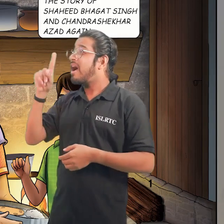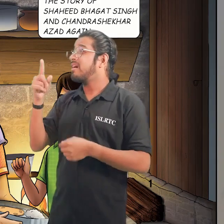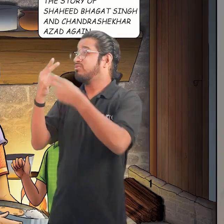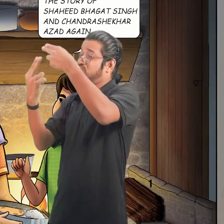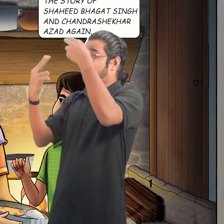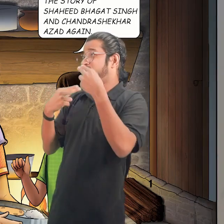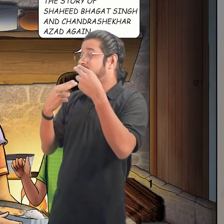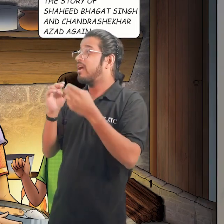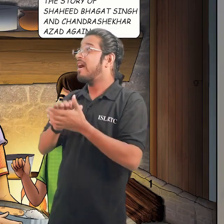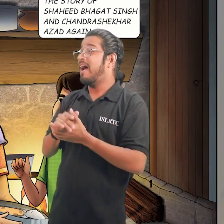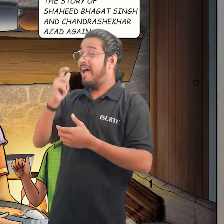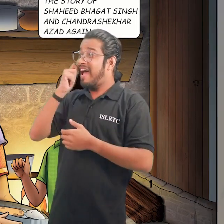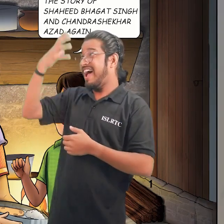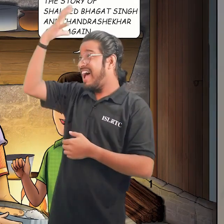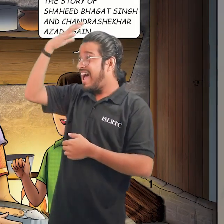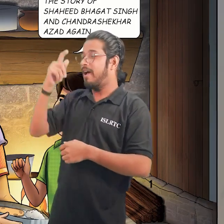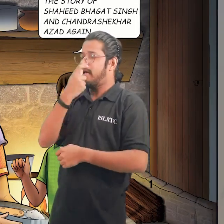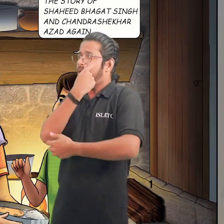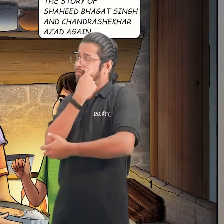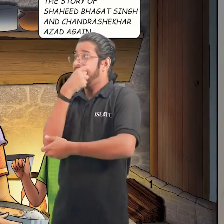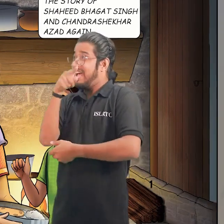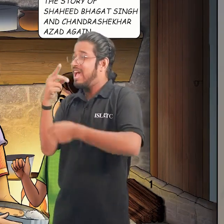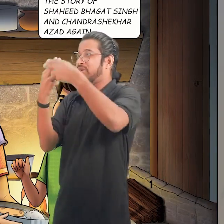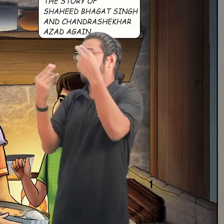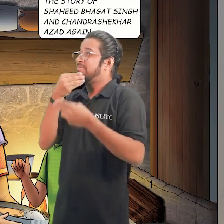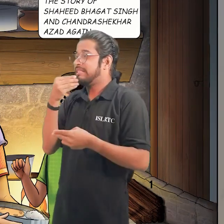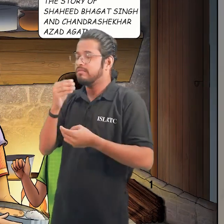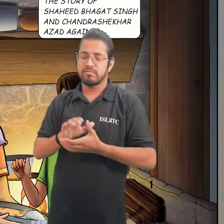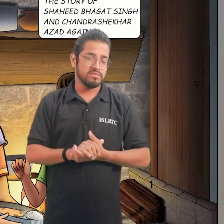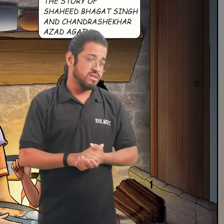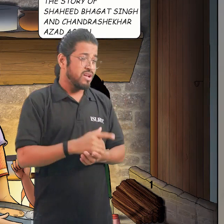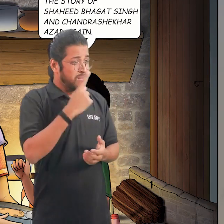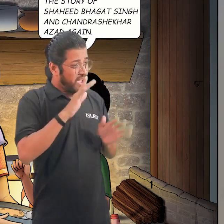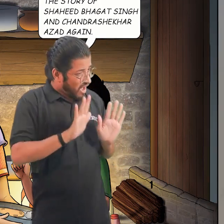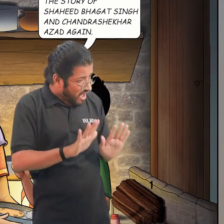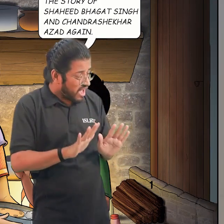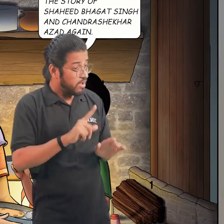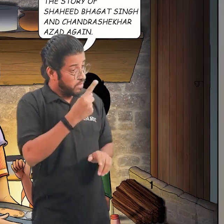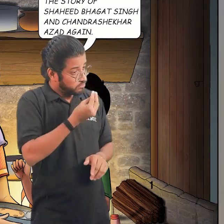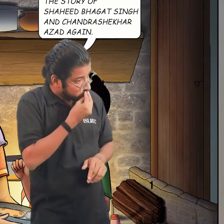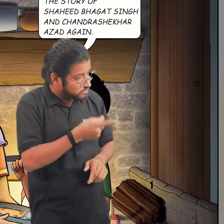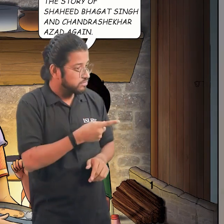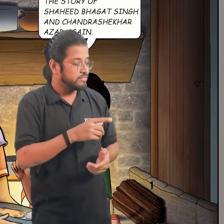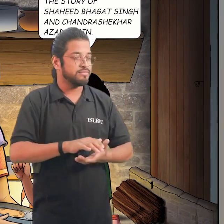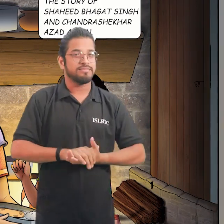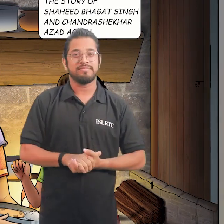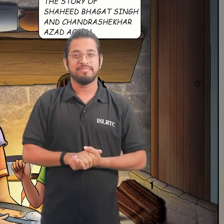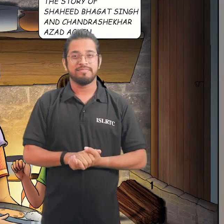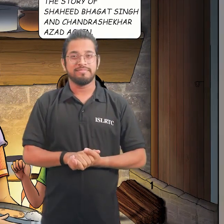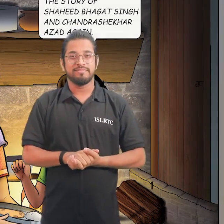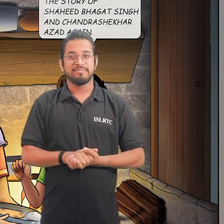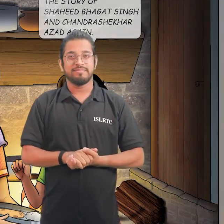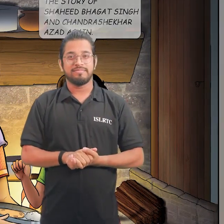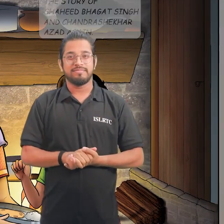Ma, please tell me the story of Shaheed Bhagat Singh and Chandrasekhar Azad again. Of course, son, but first